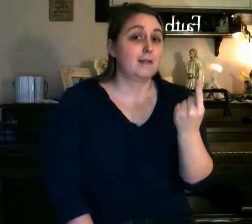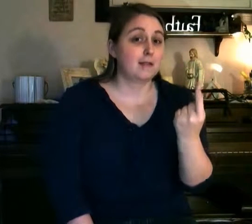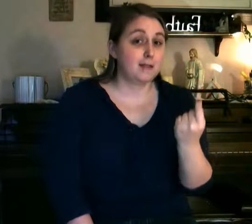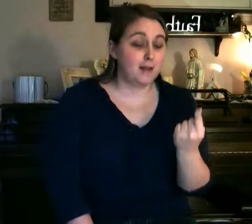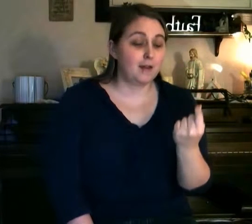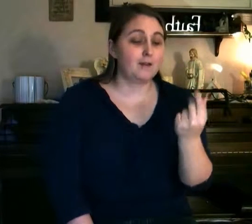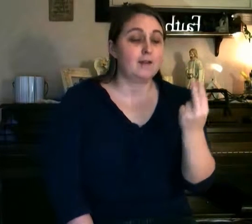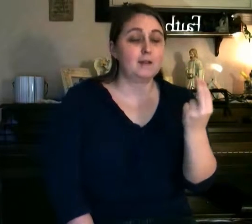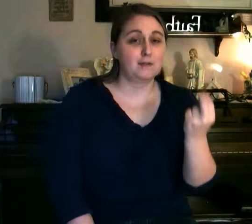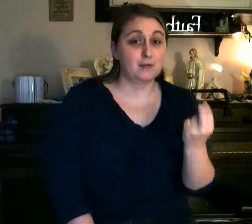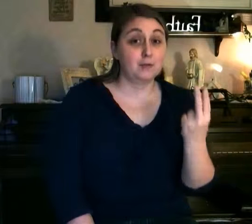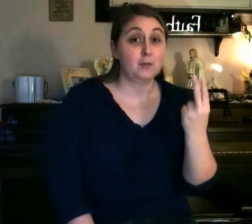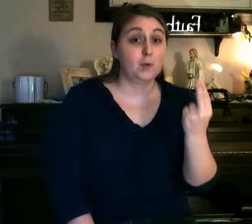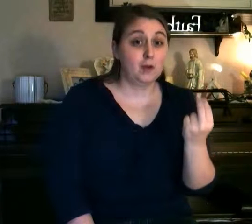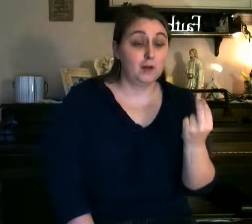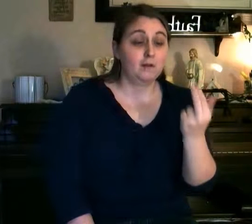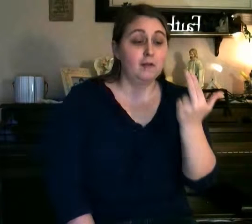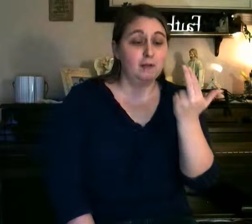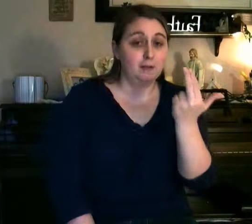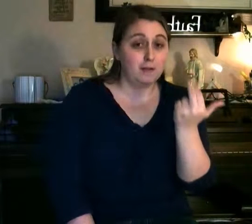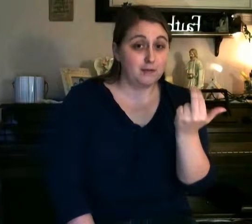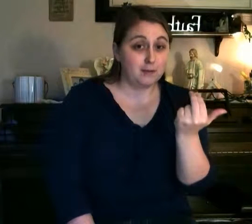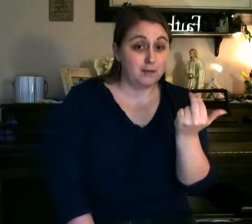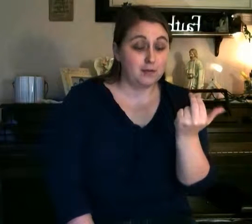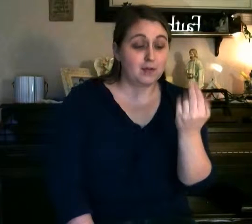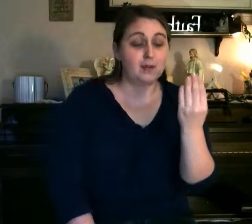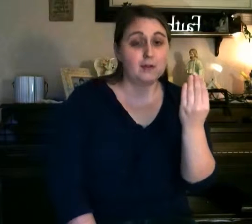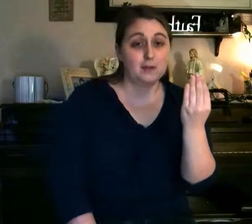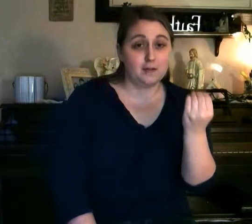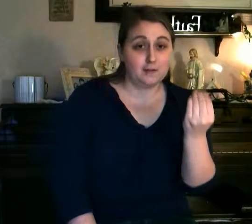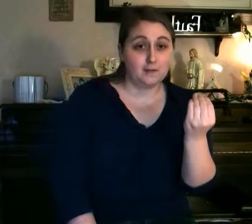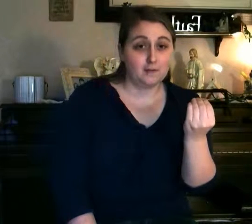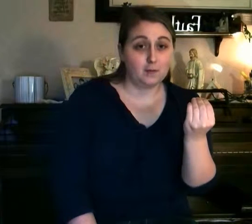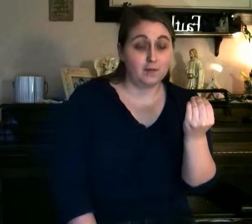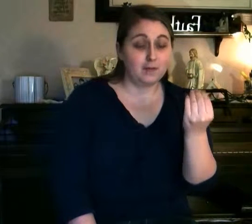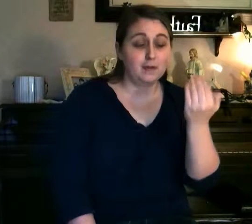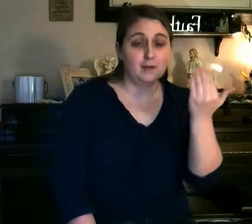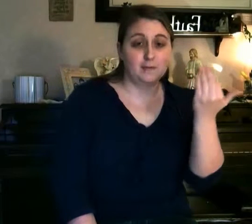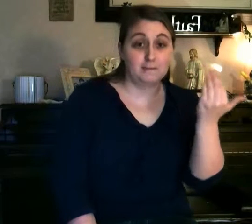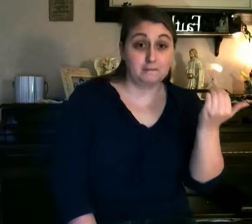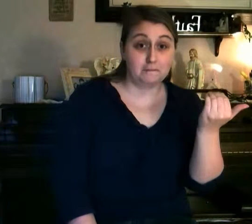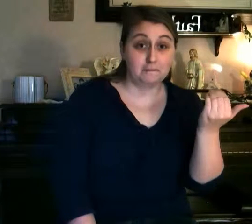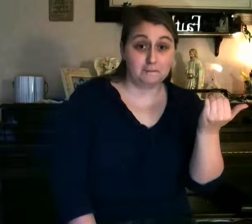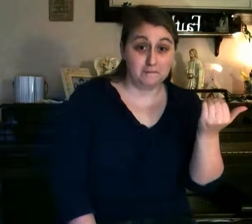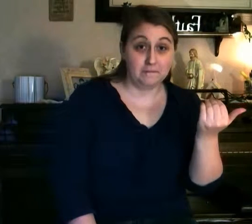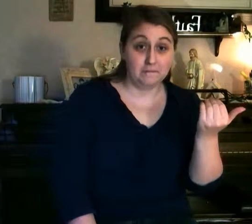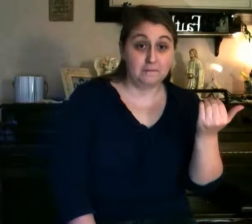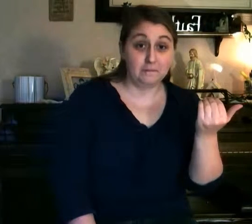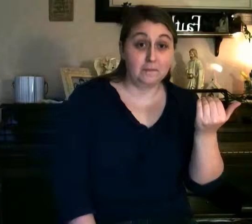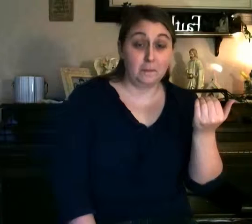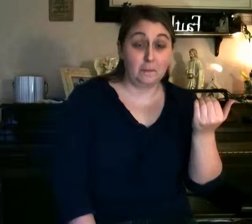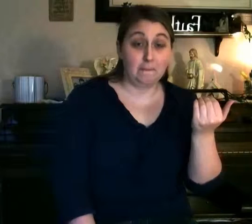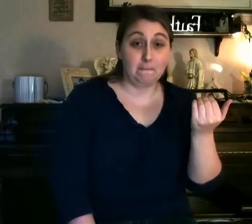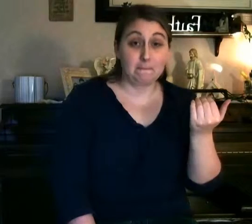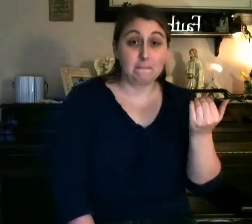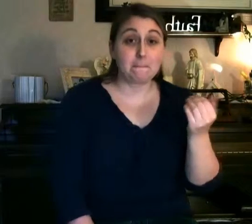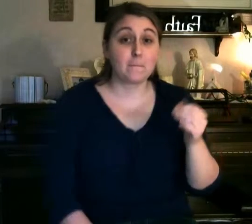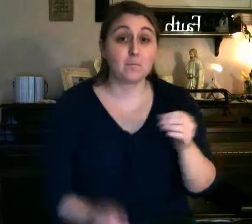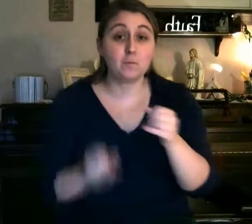10, 11, 12, 13, 14, 15. So let's do